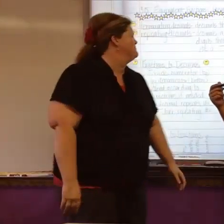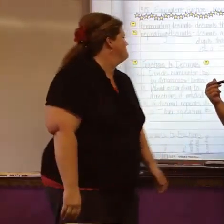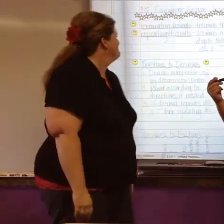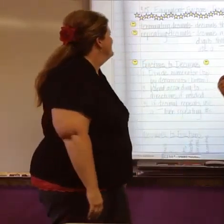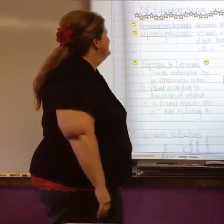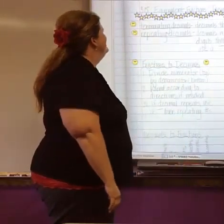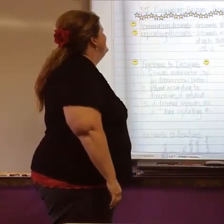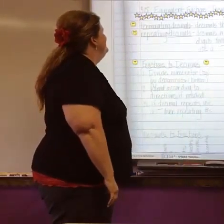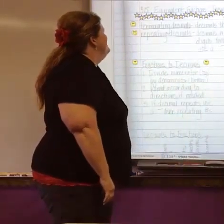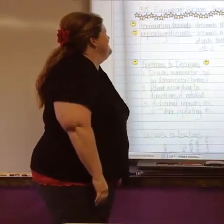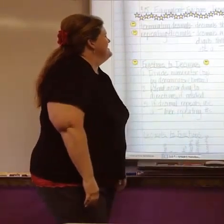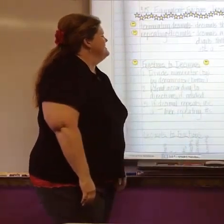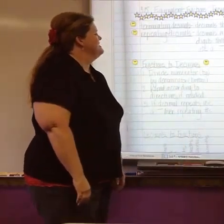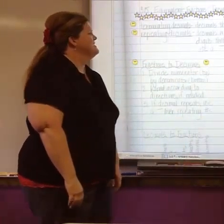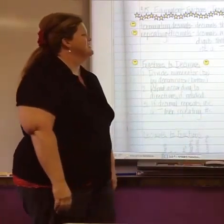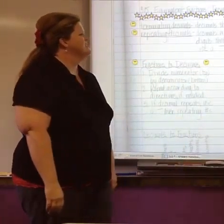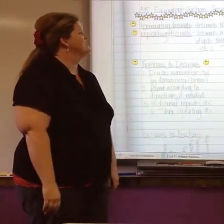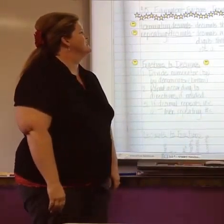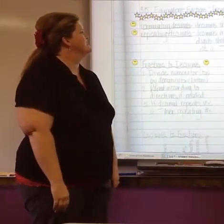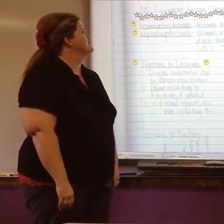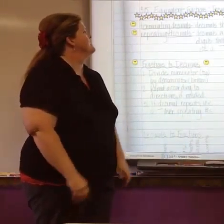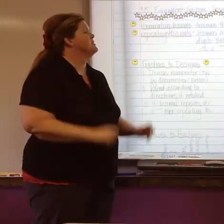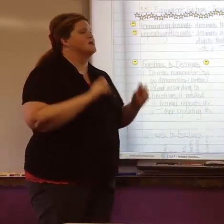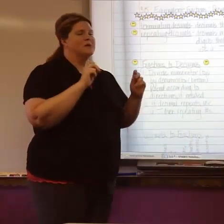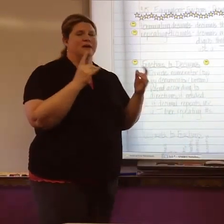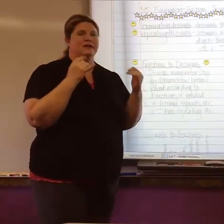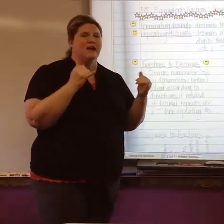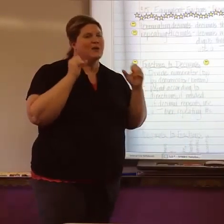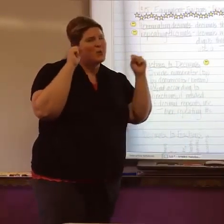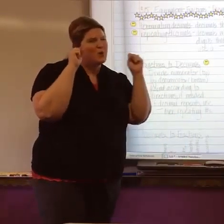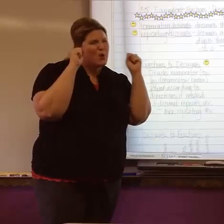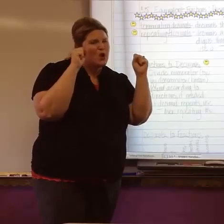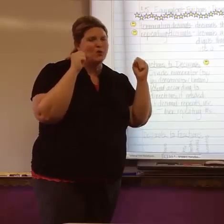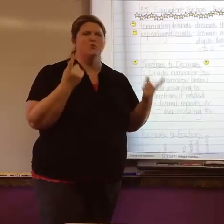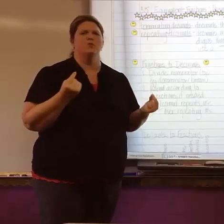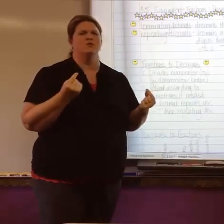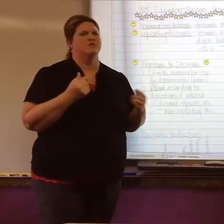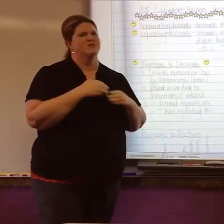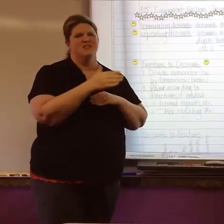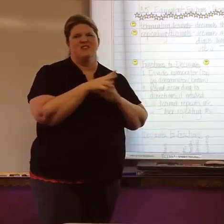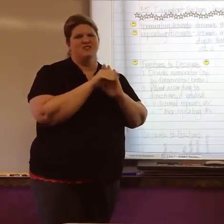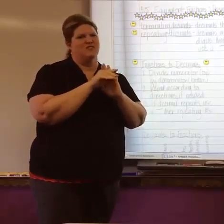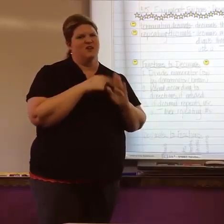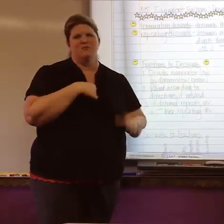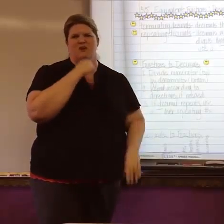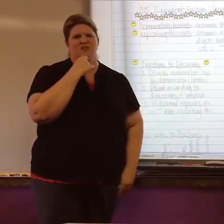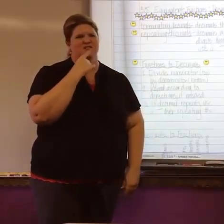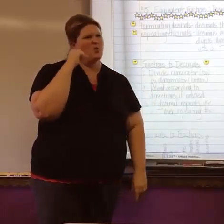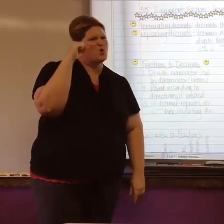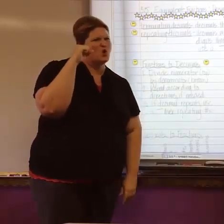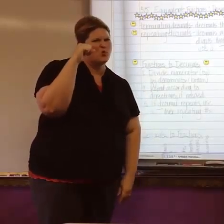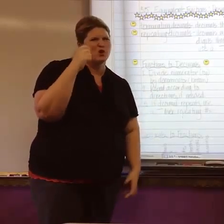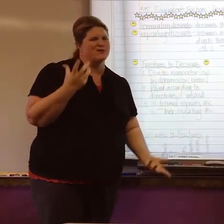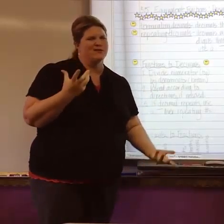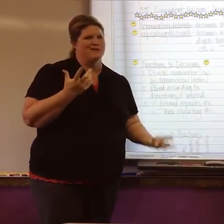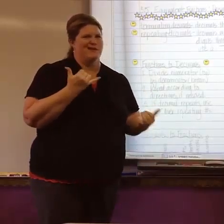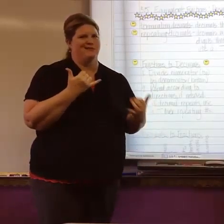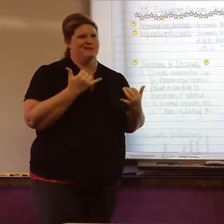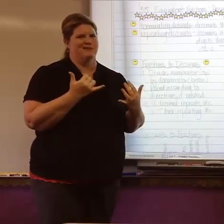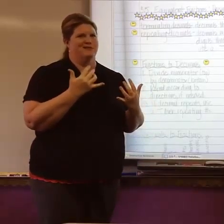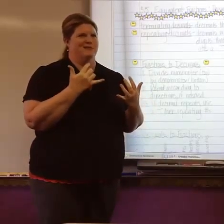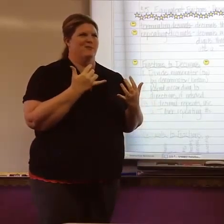maybe. Could have been. Alright, today. Woo-hoo! Next video, I'm not going to say that. I'm not going to start with now